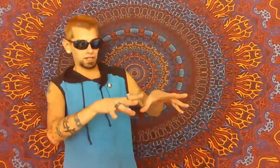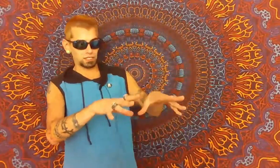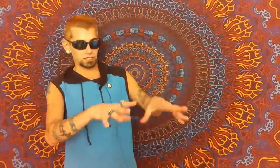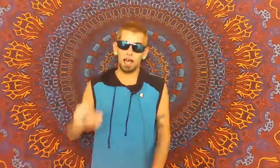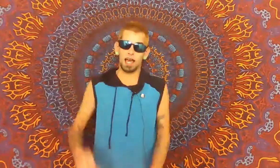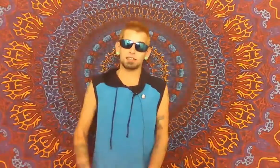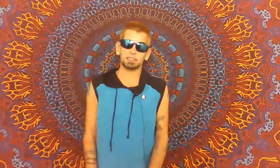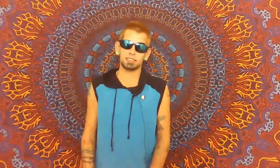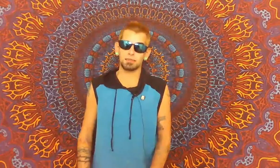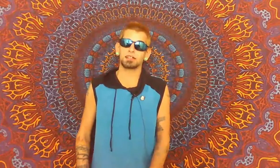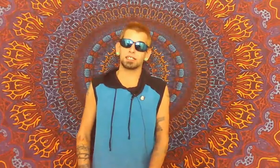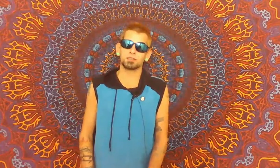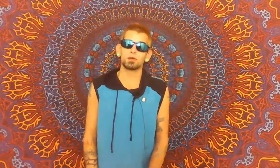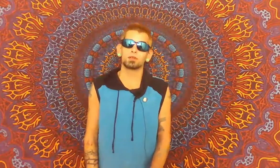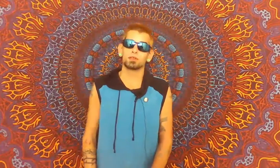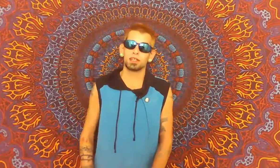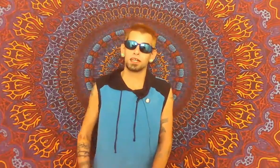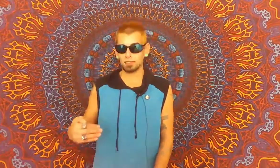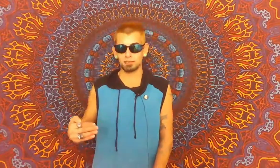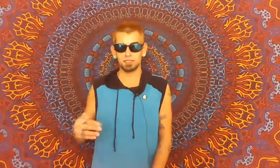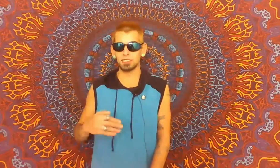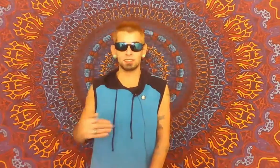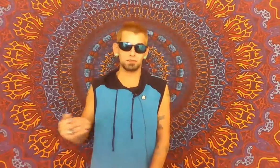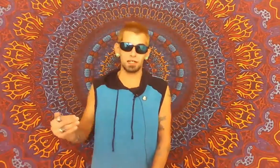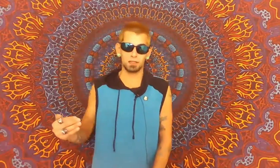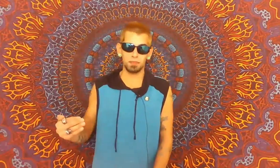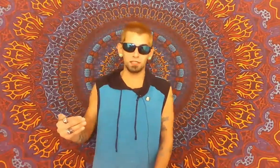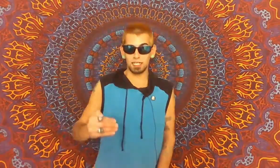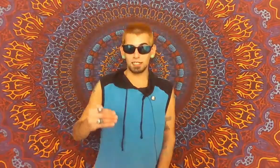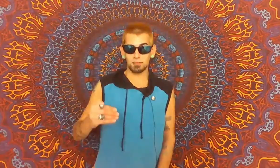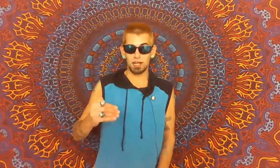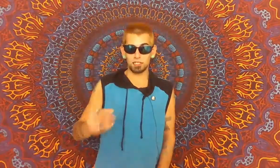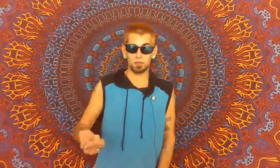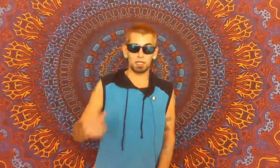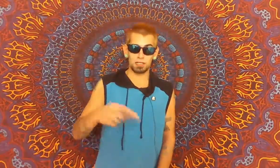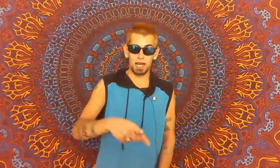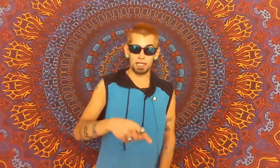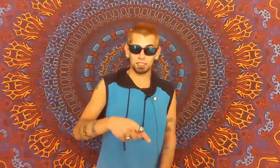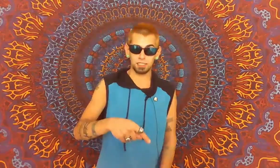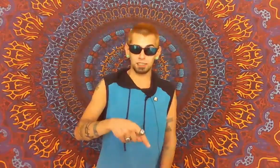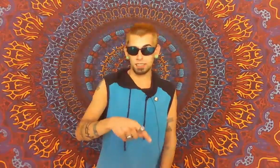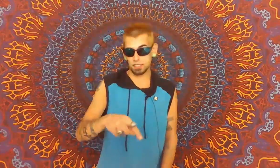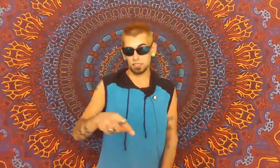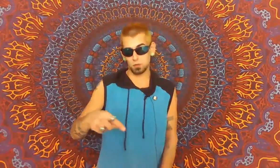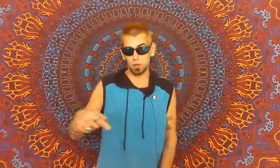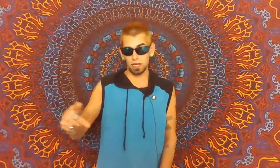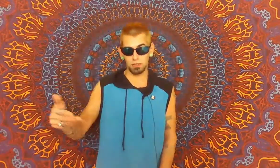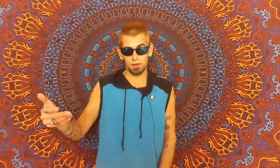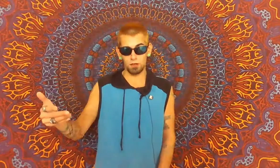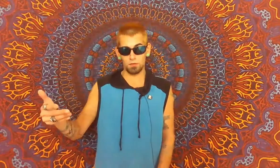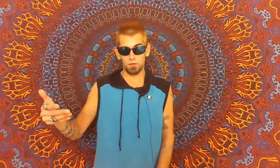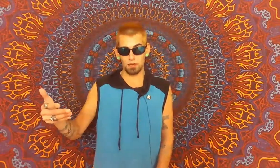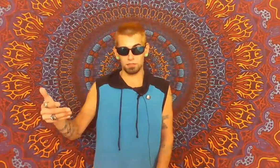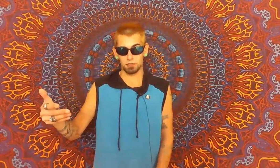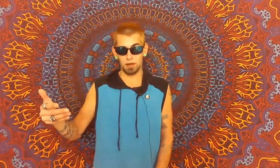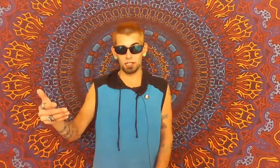adventure. Alex is about a year older than that. He doesn't ride the bus. He graduated last year. He's just waiting around for them to